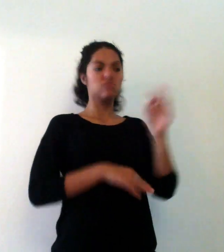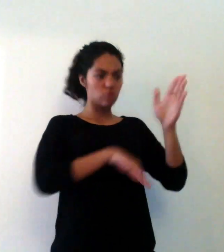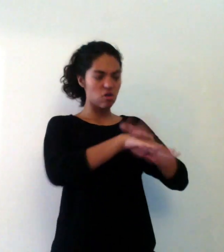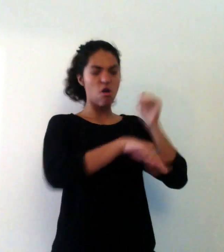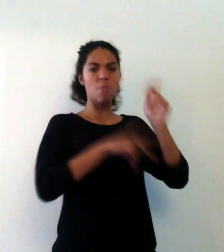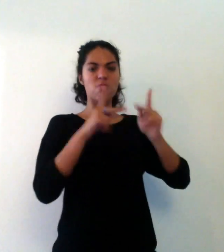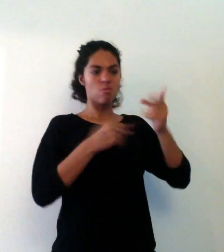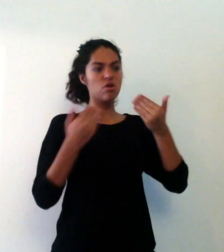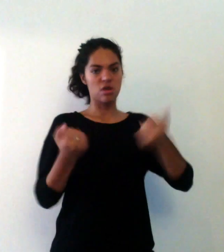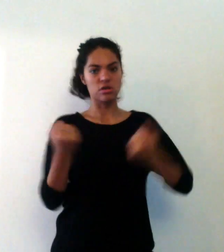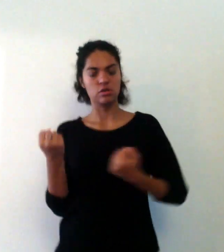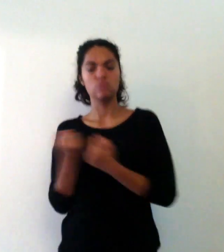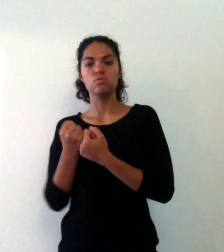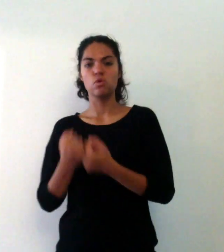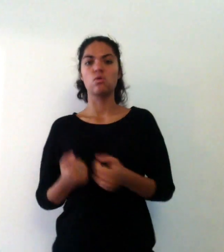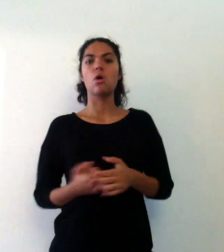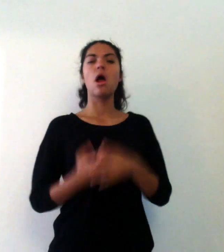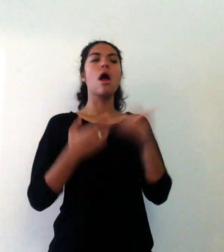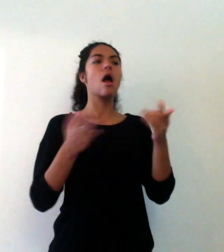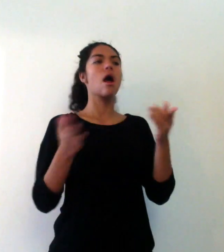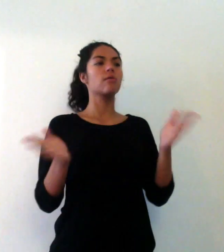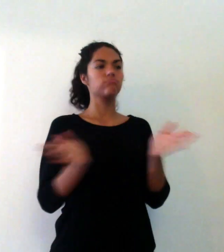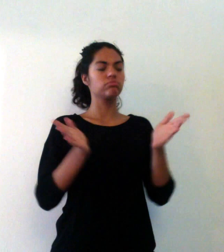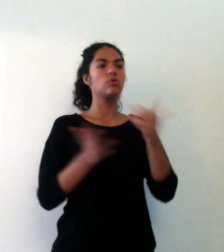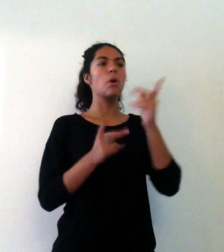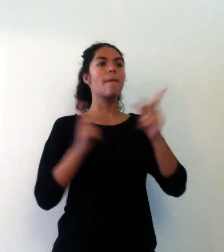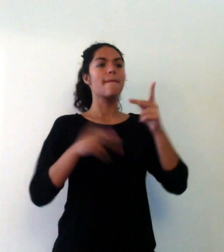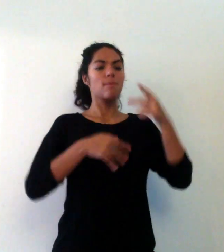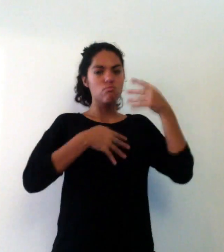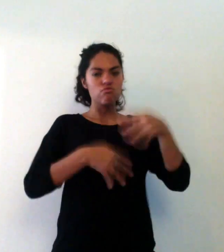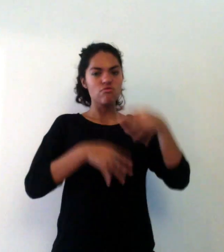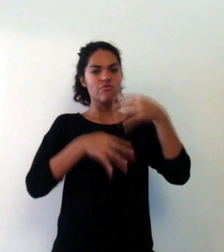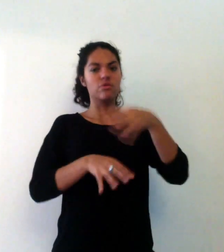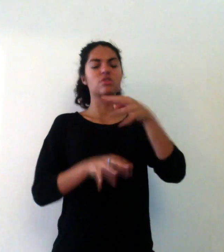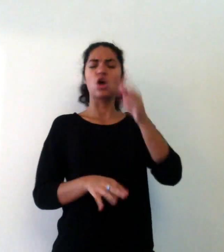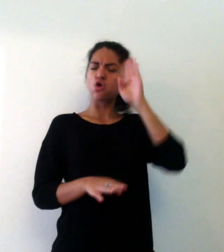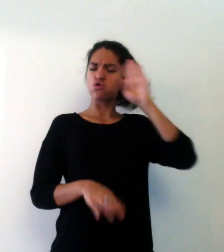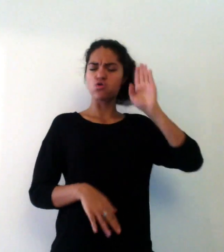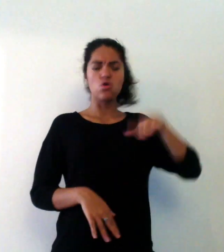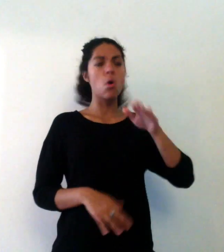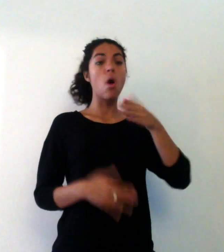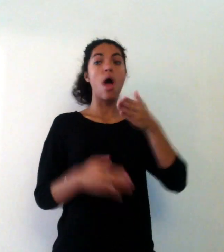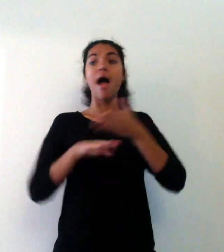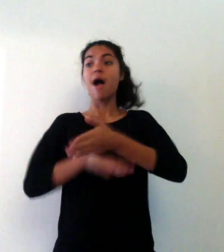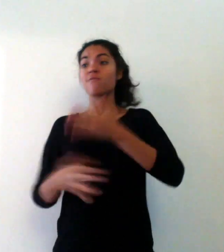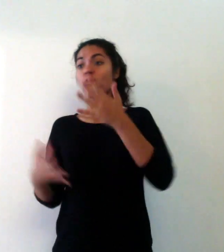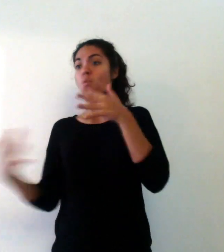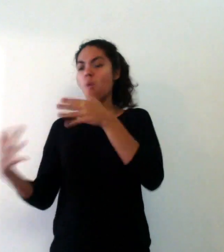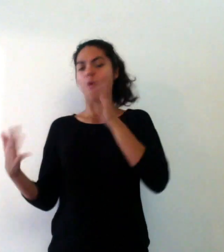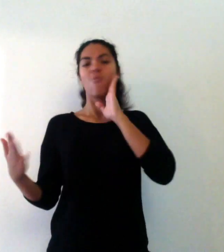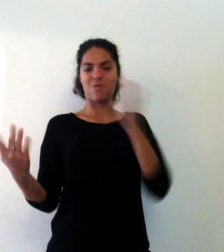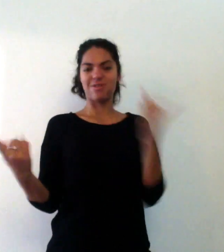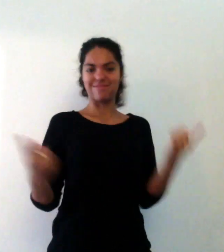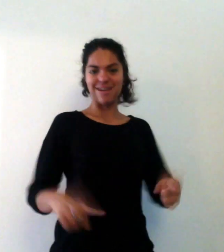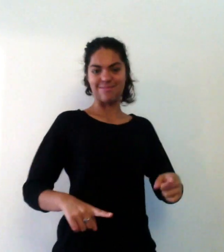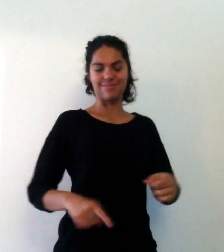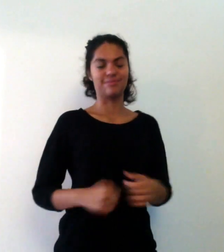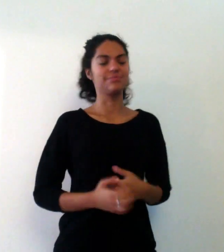to picture in their minds a parade, which he knew would be held in Piccadilly Circus after the war. First, he said, would come the sailors, who had